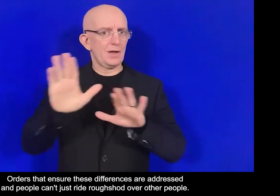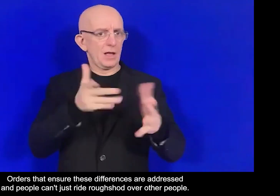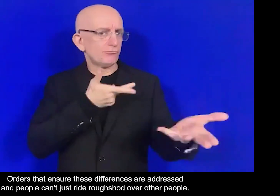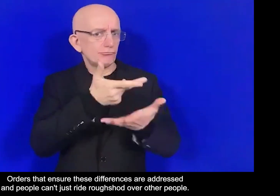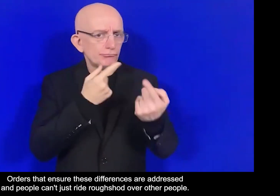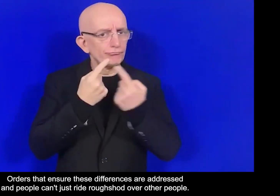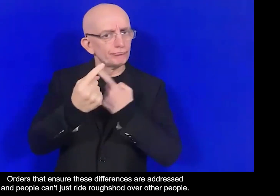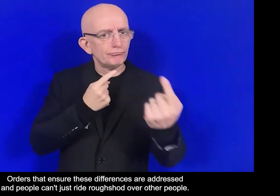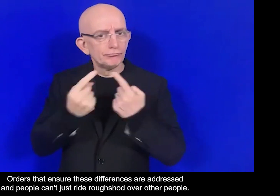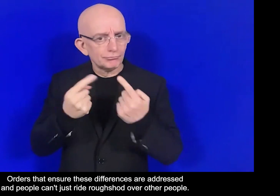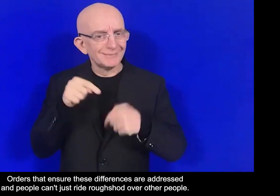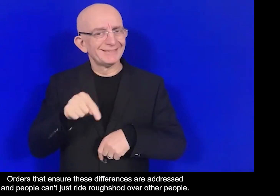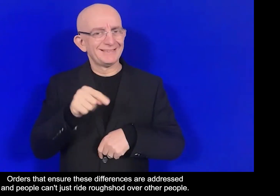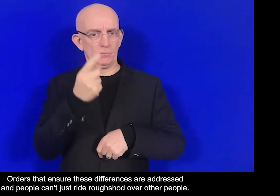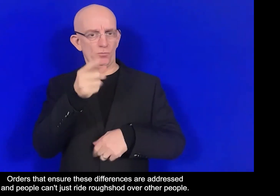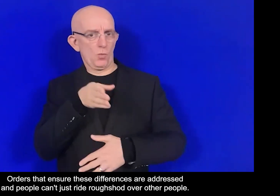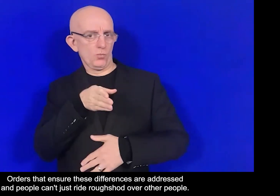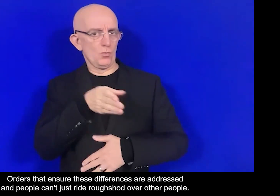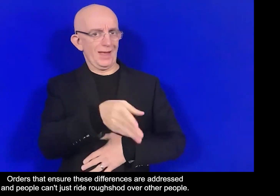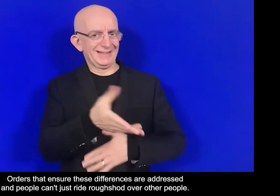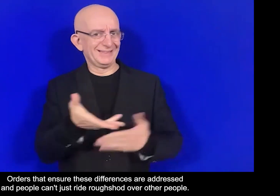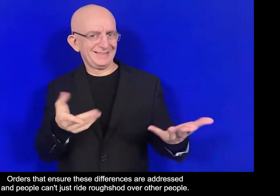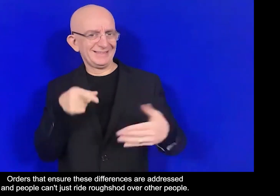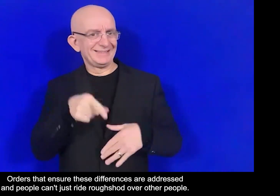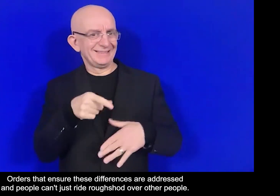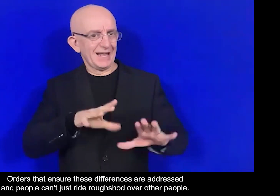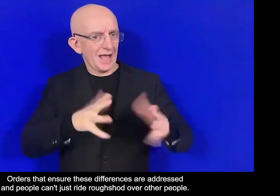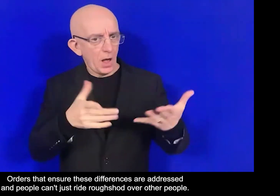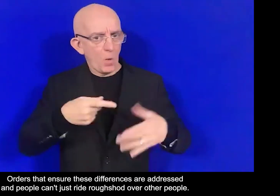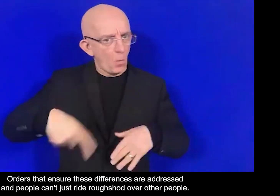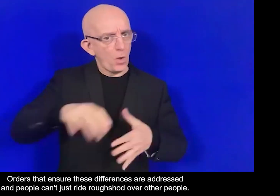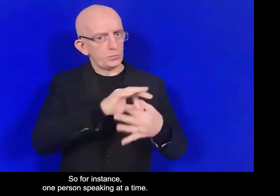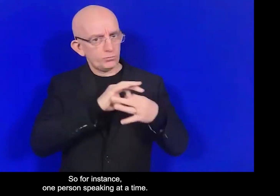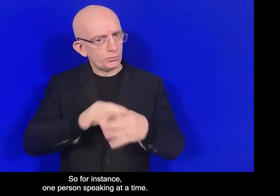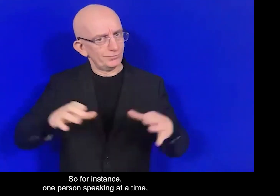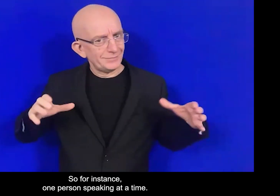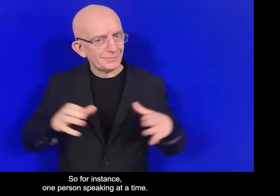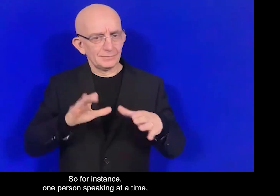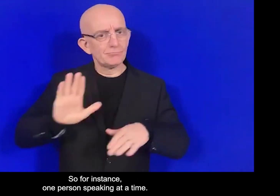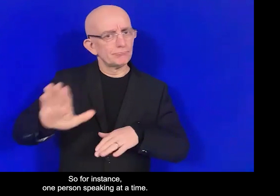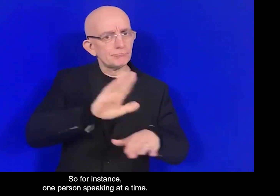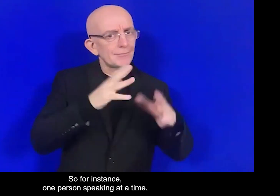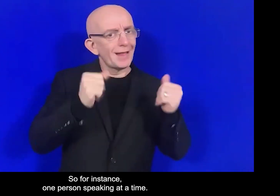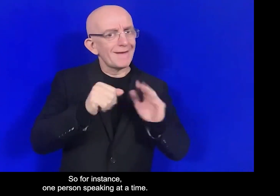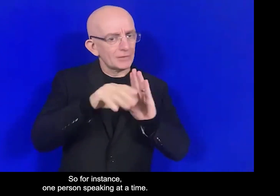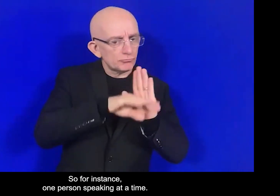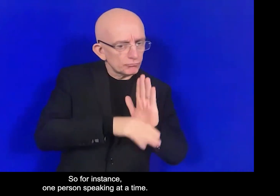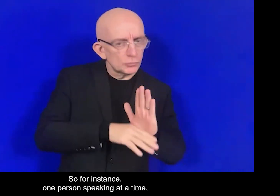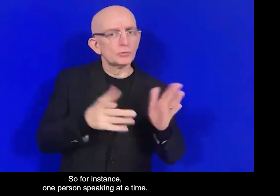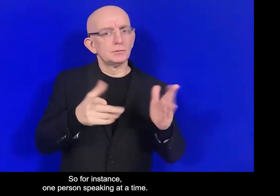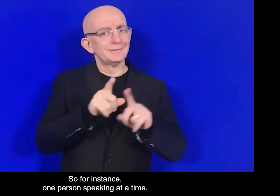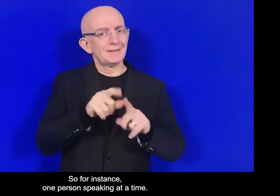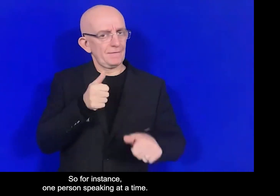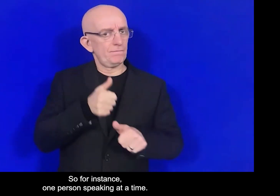these differences are addressed and people can't just ride roughshod over other people. So, for instance,